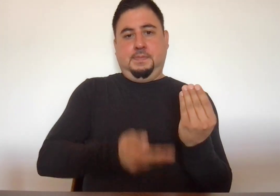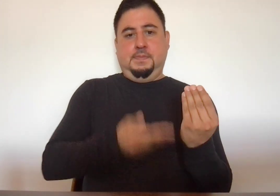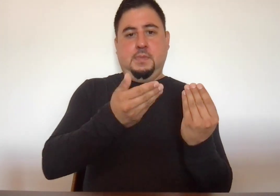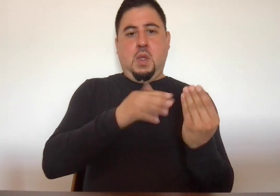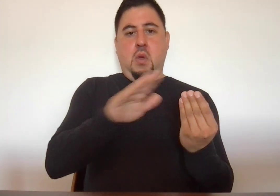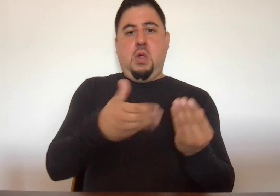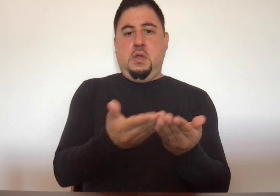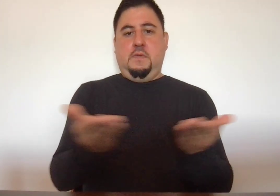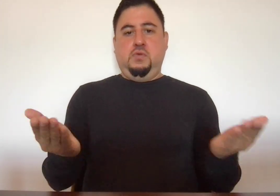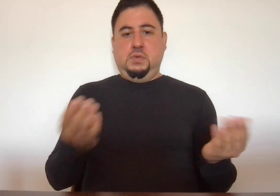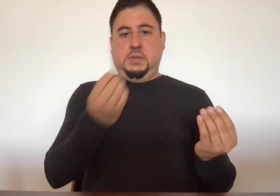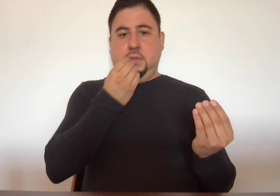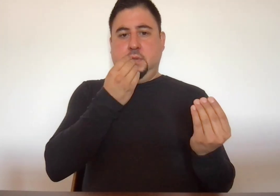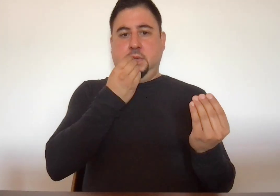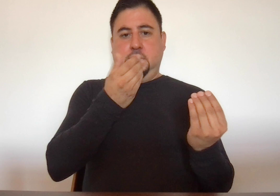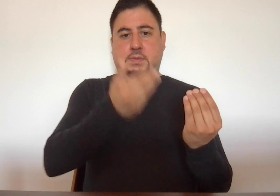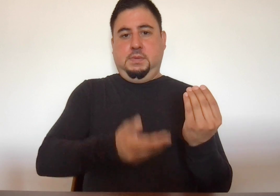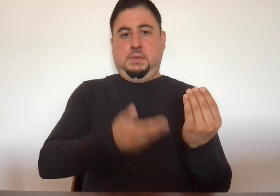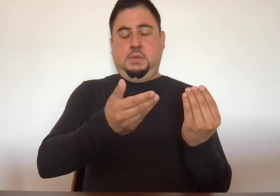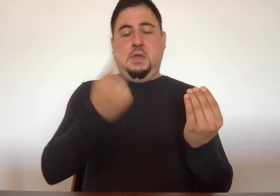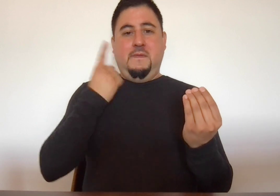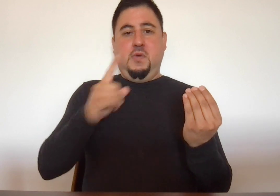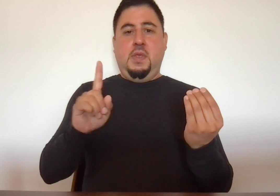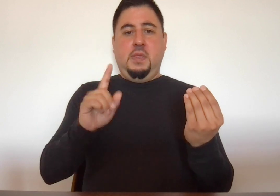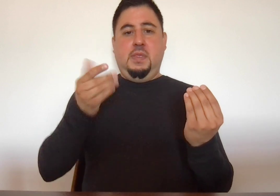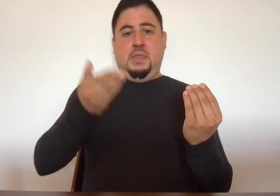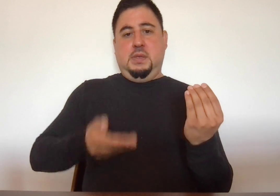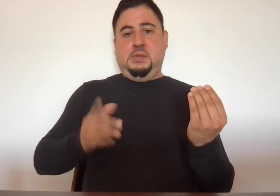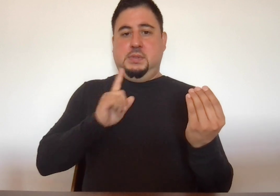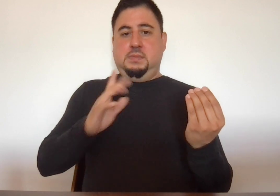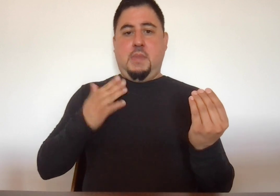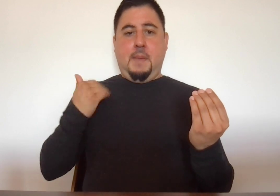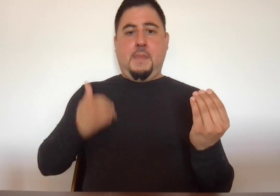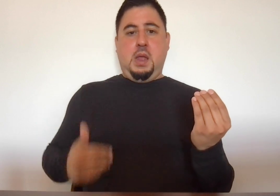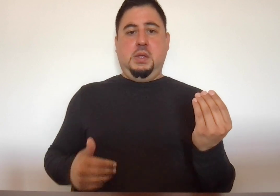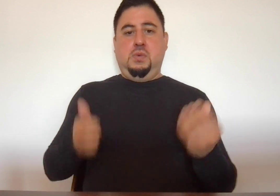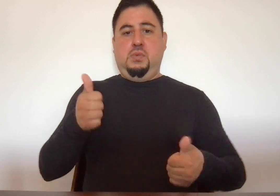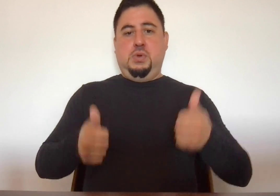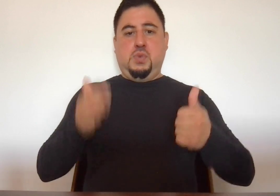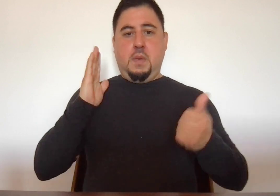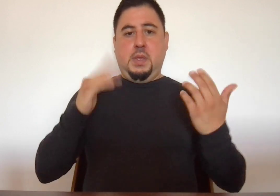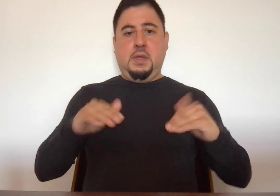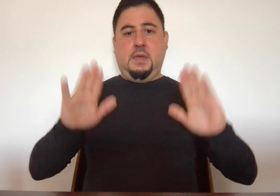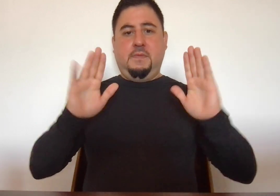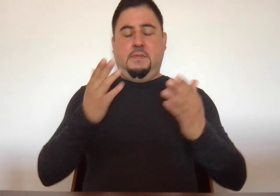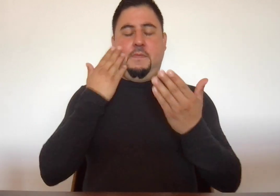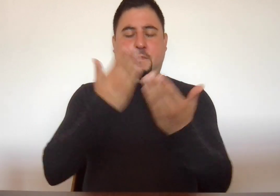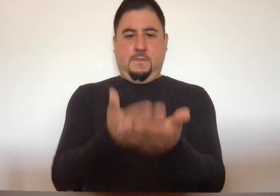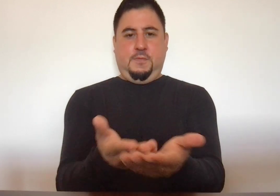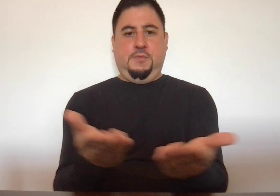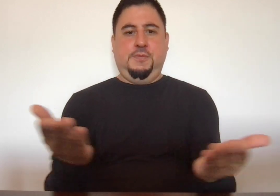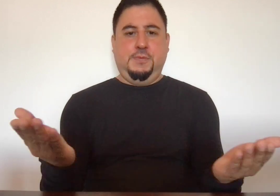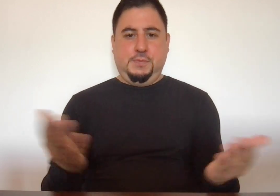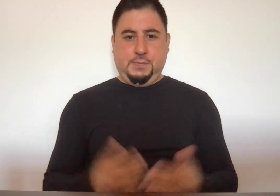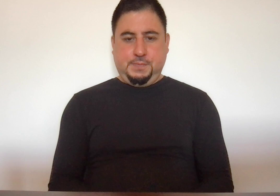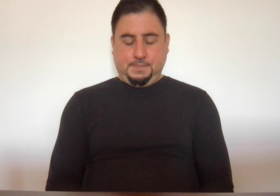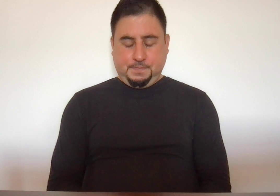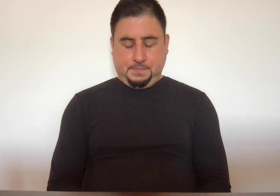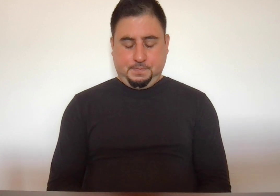this, all of you, and eat of it, for this is my body, which will be given up for you."